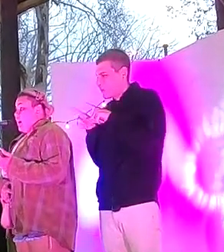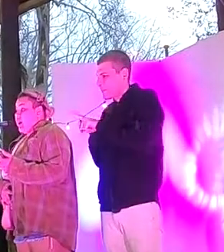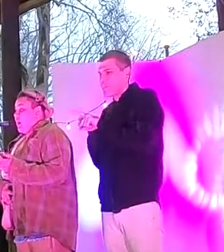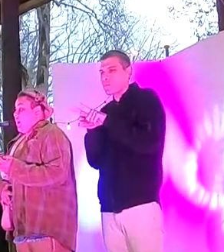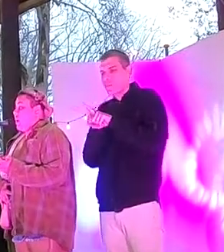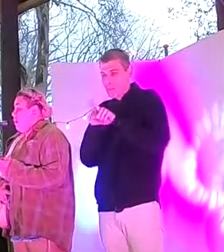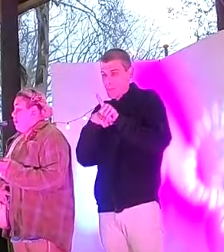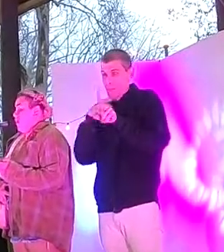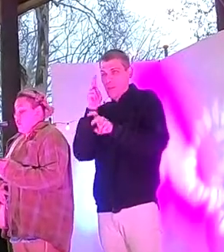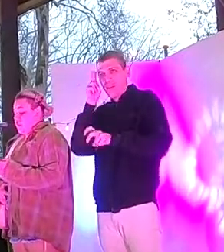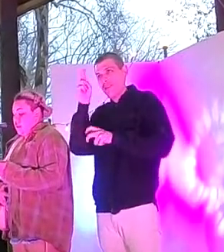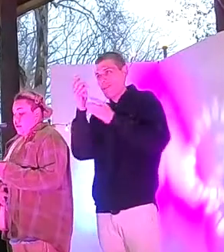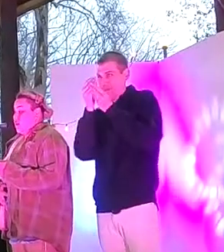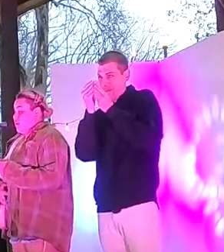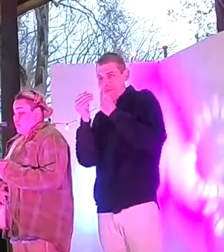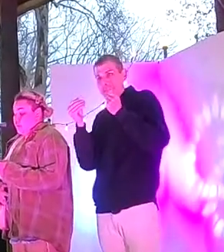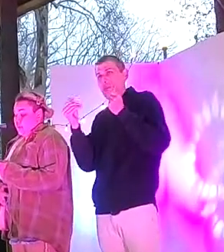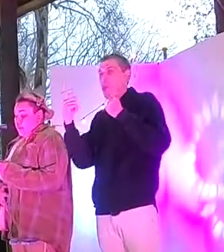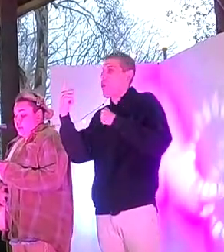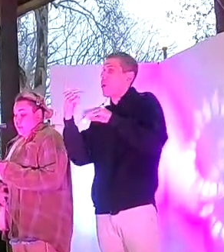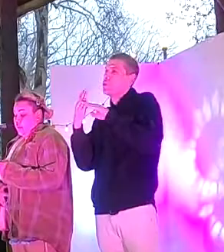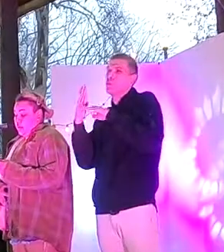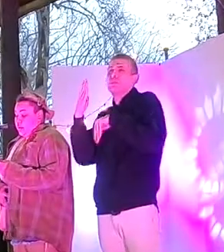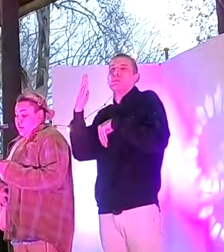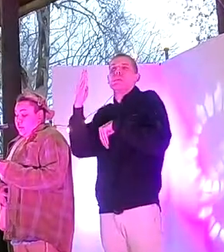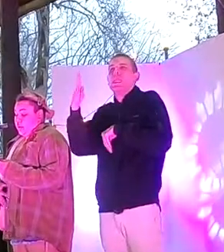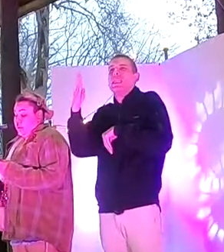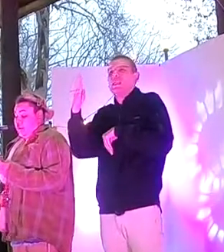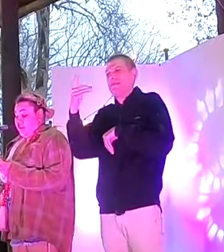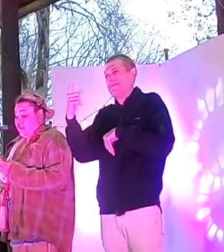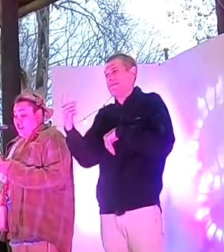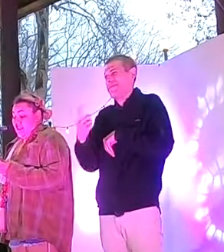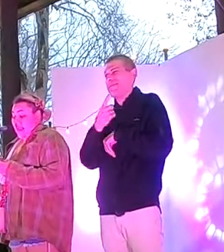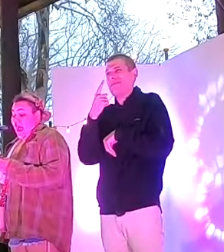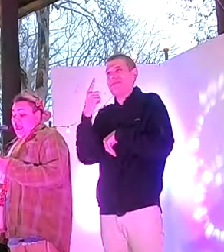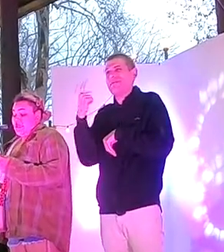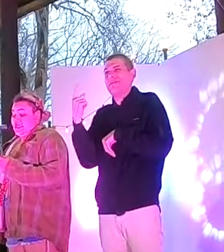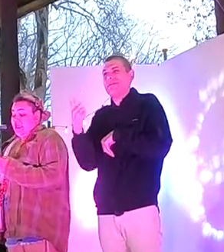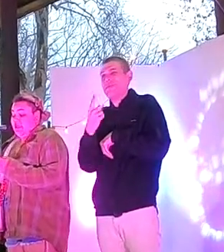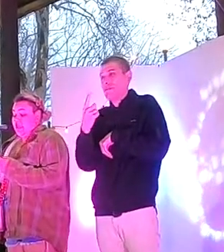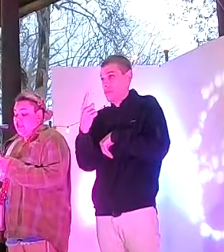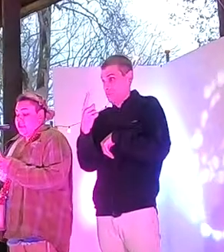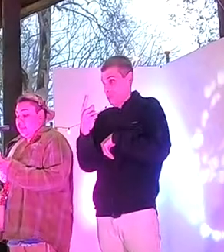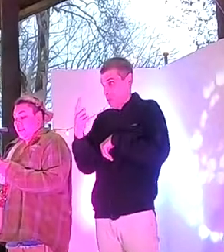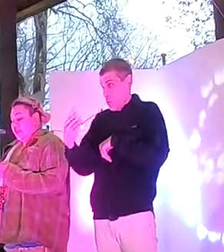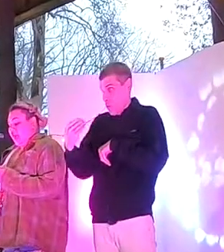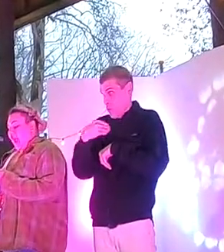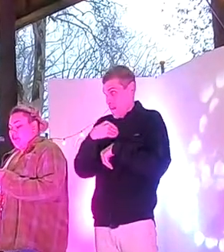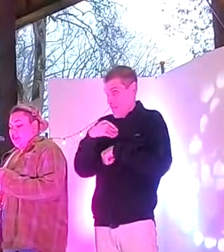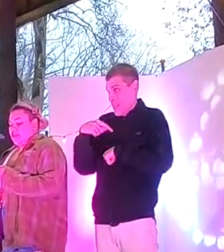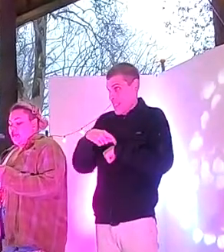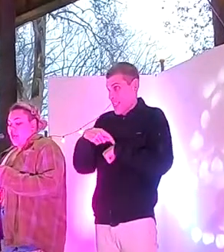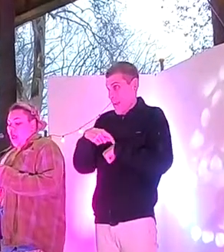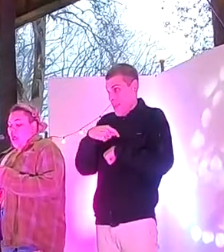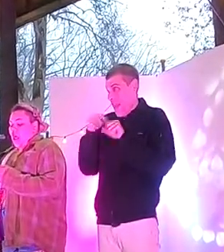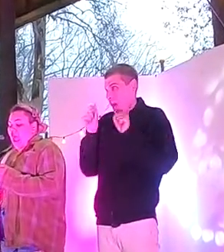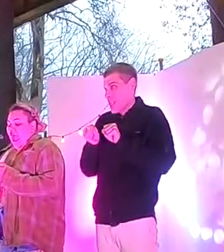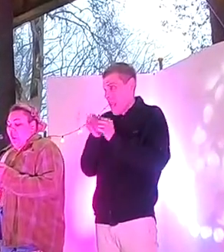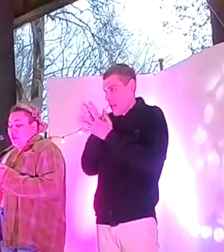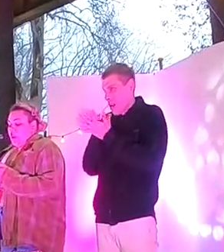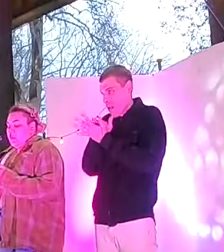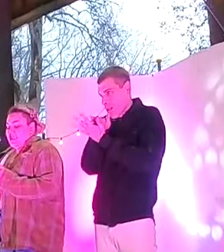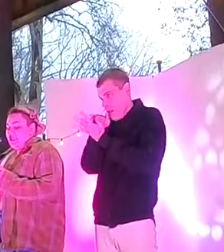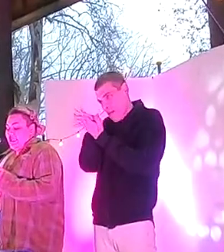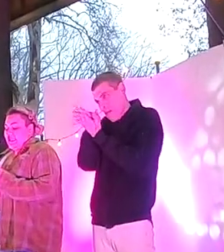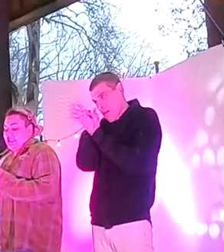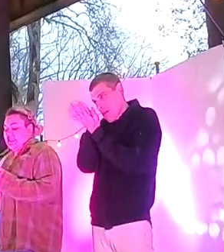many. I always do. Will you give me the time to slip in between cracks so small